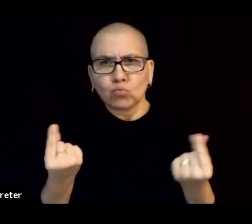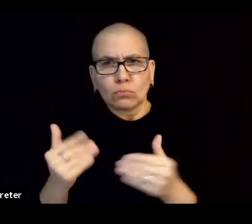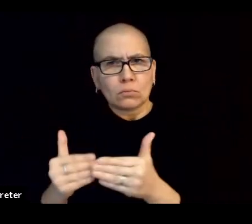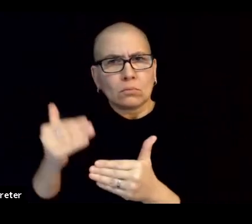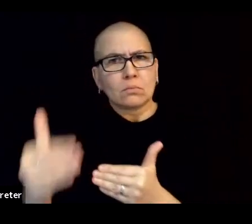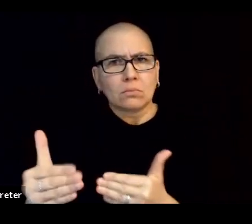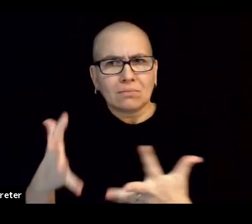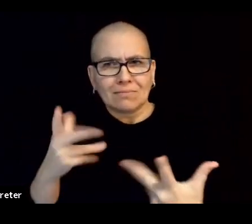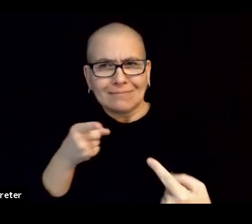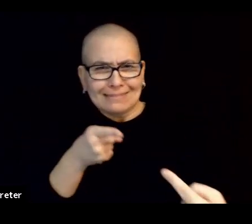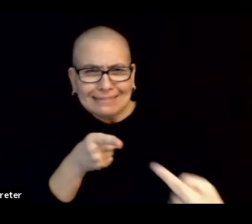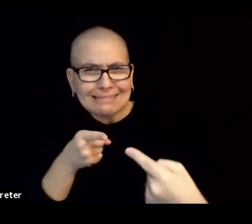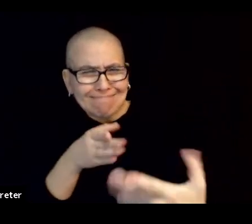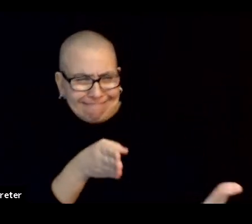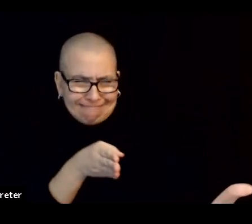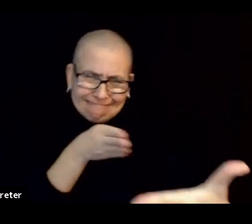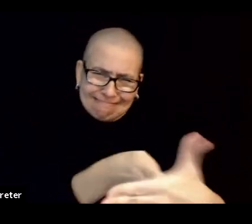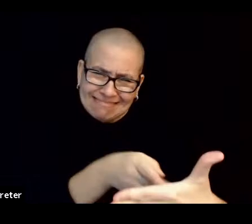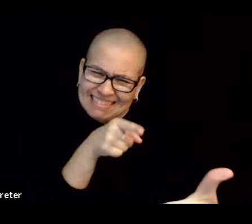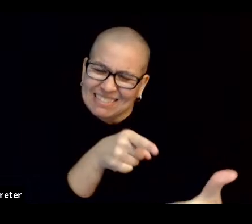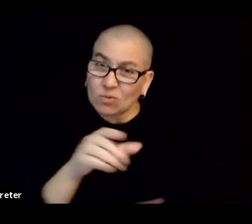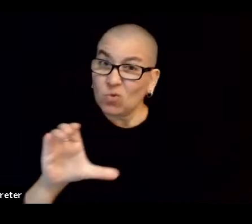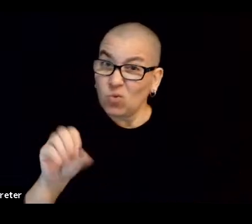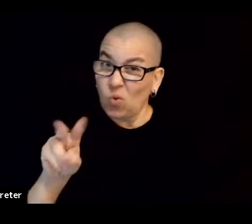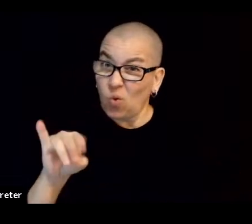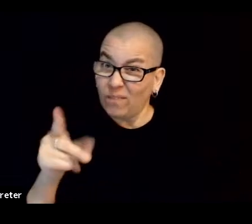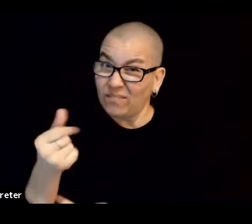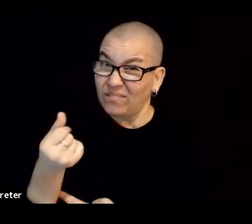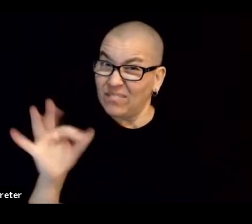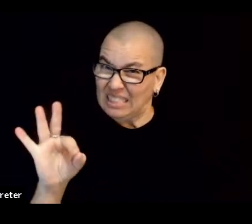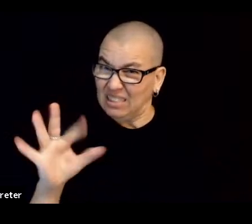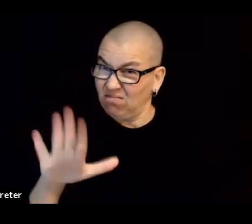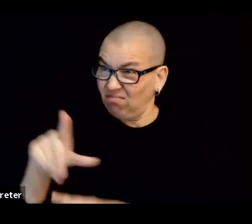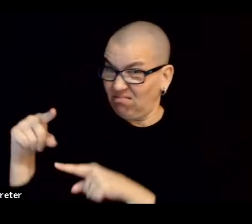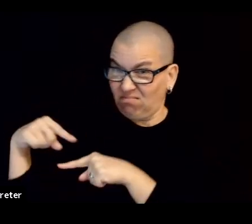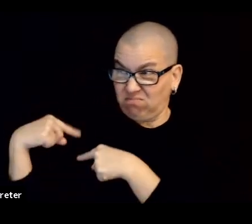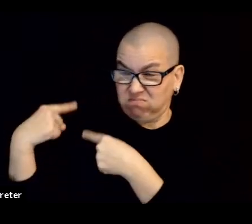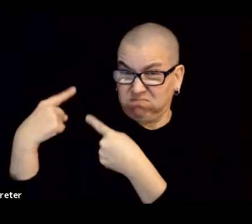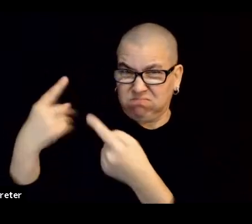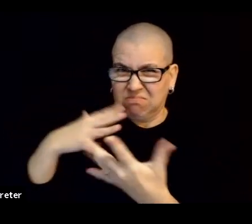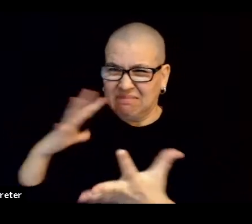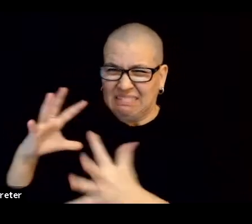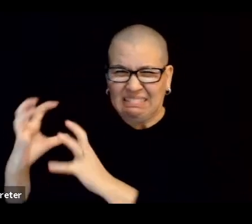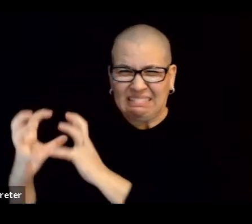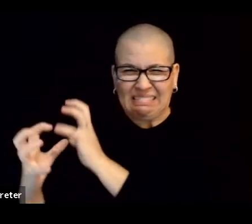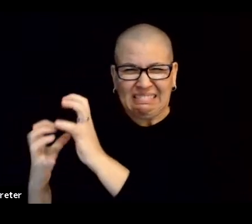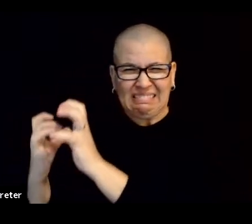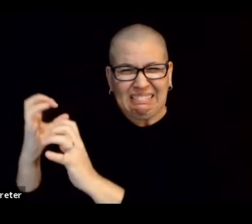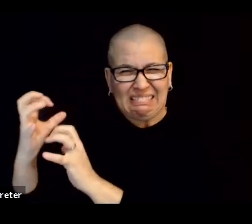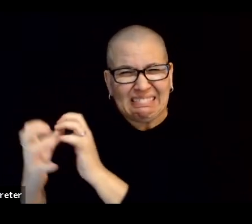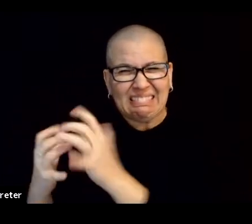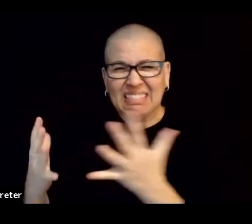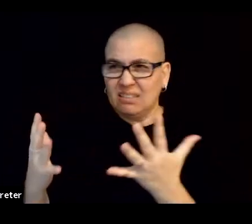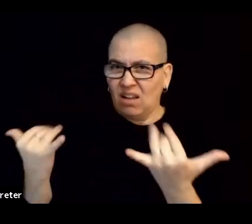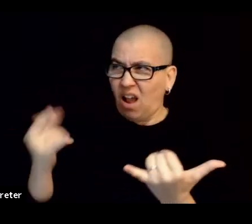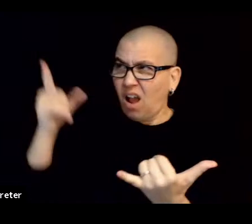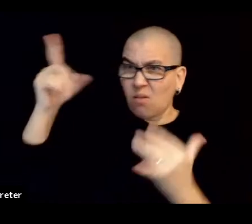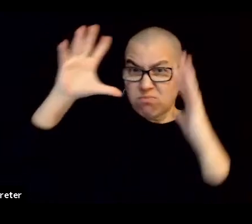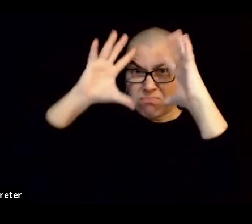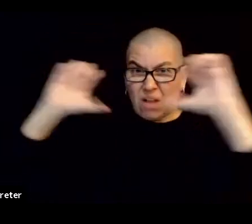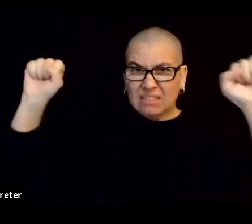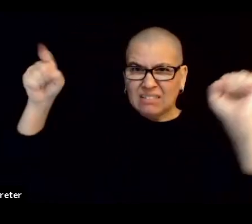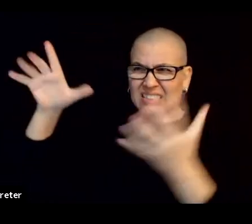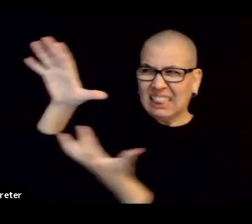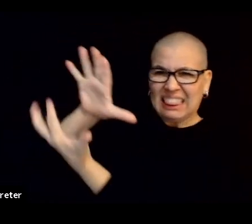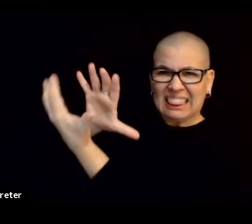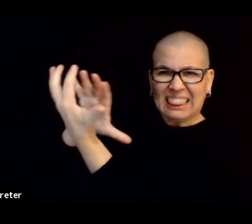last week or so, we've had a lot of contradictory information coming out of the current administration, whether it be about prioritization of groups of vaccines or